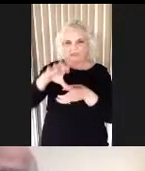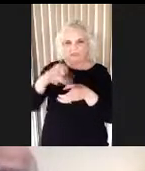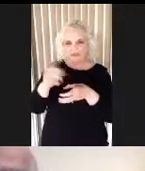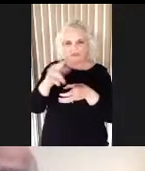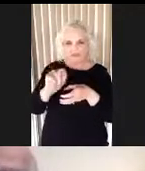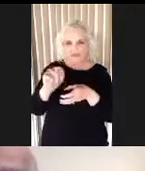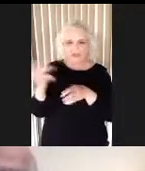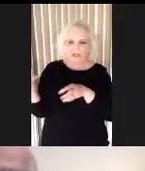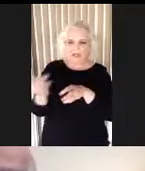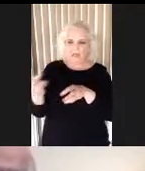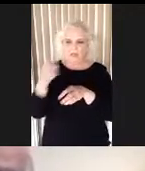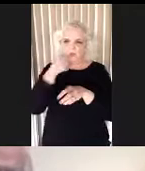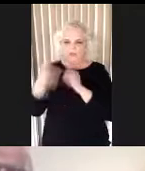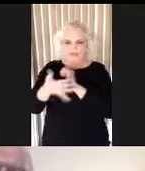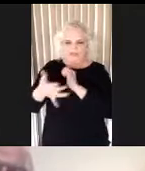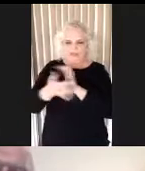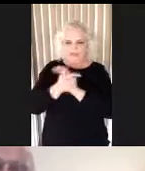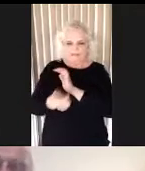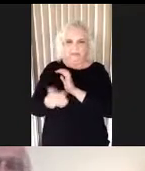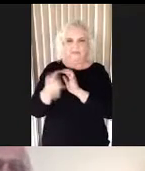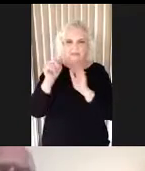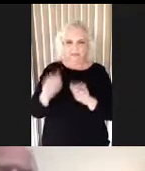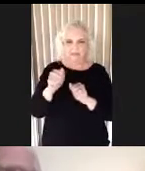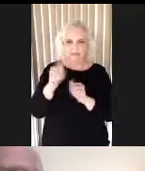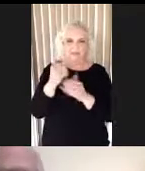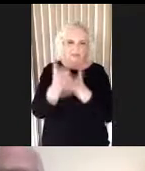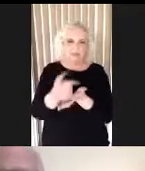and hopefully can help you.